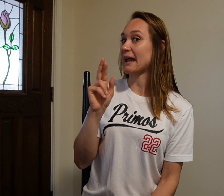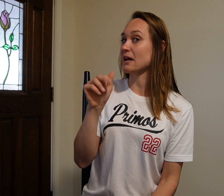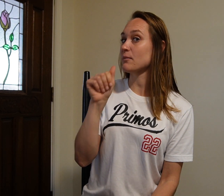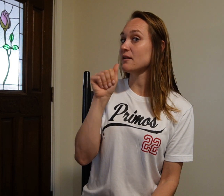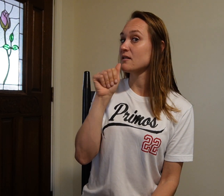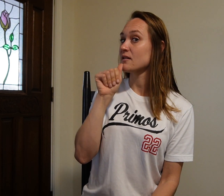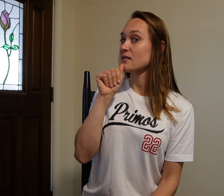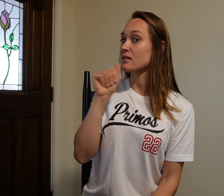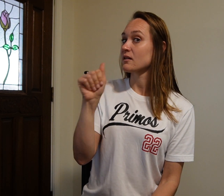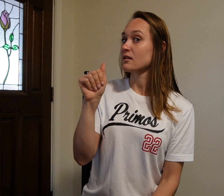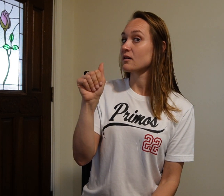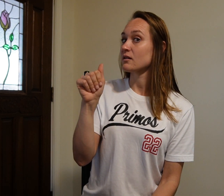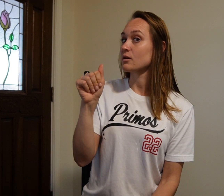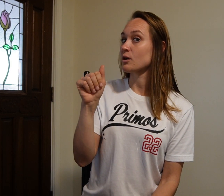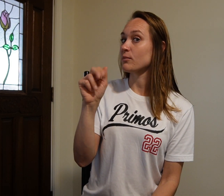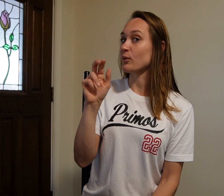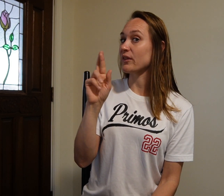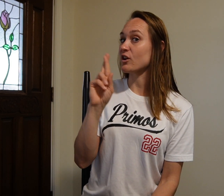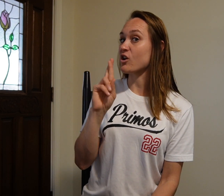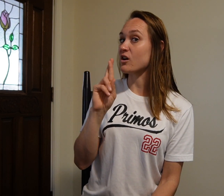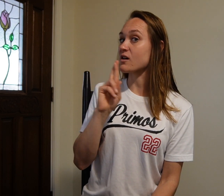am, but with an R.